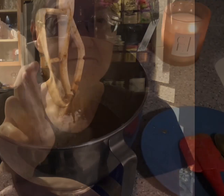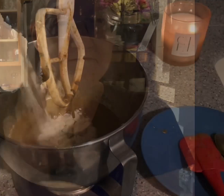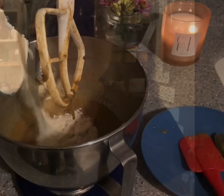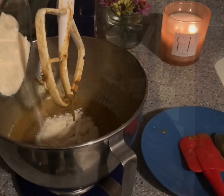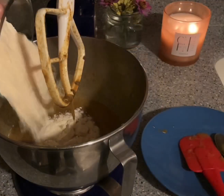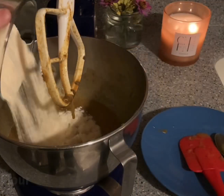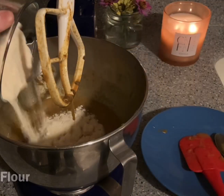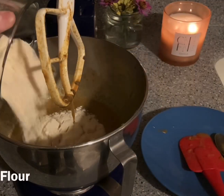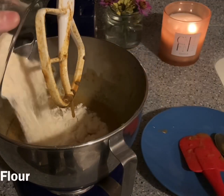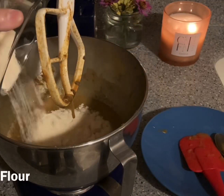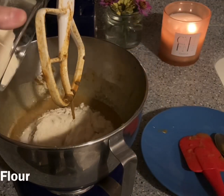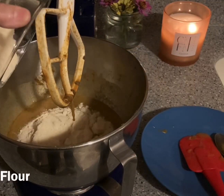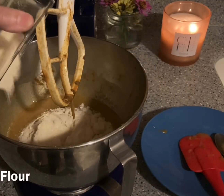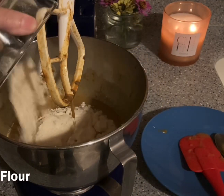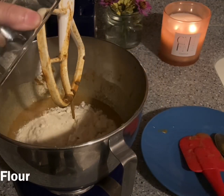flour.